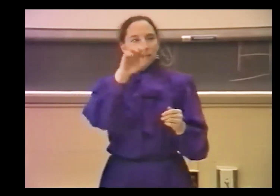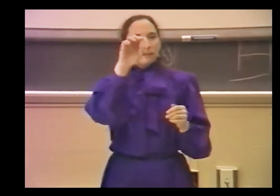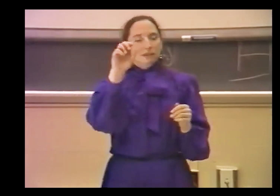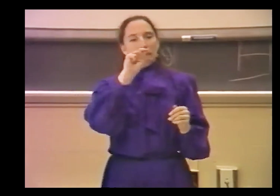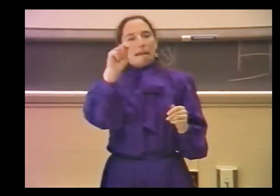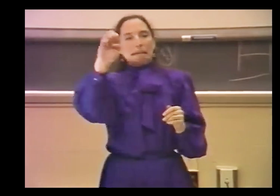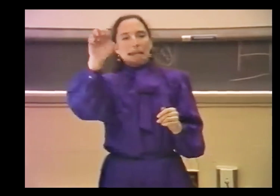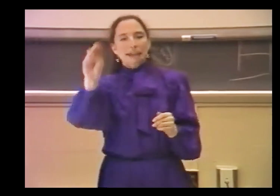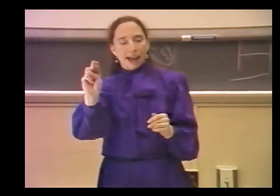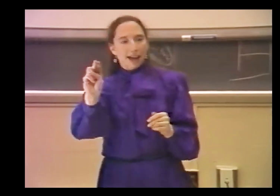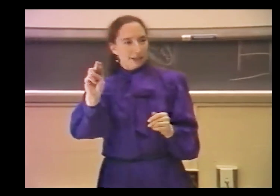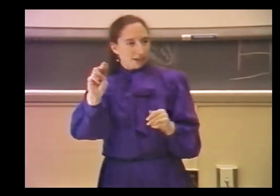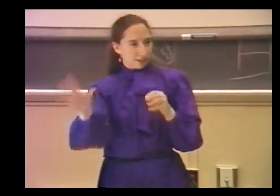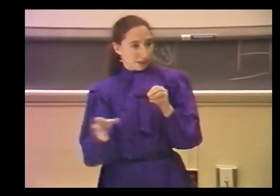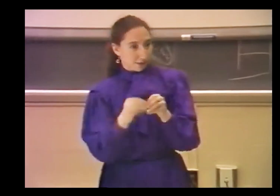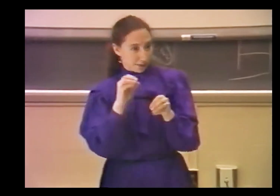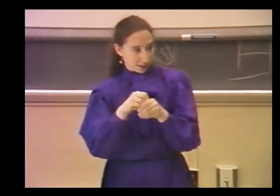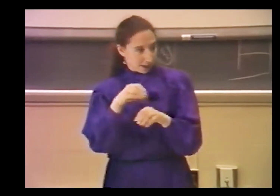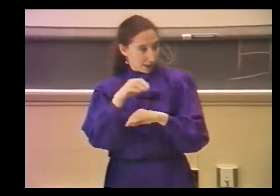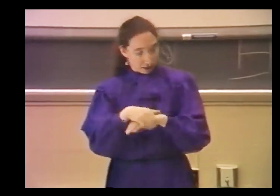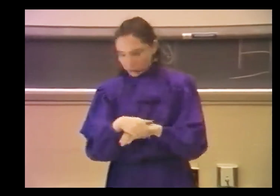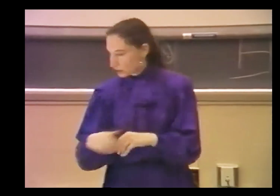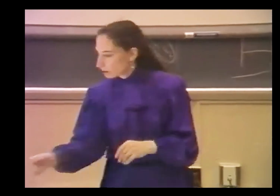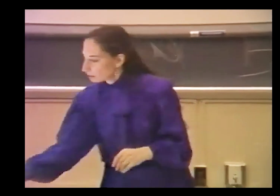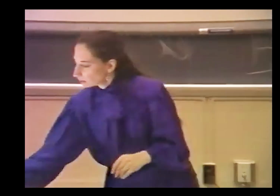the en suffix in English